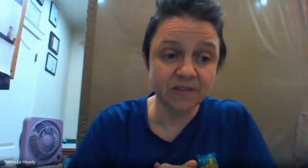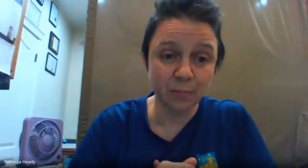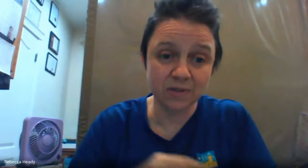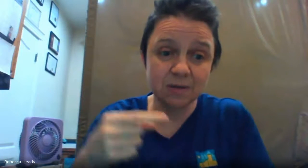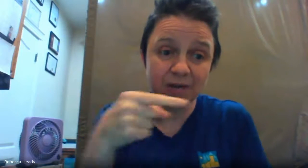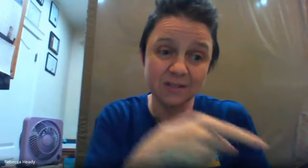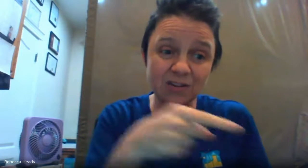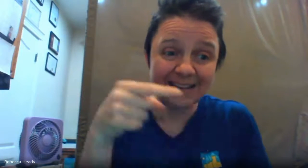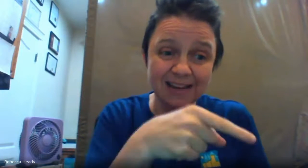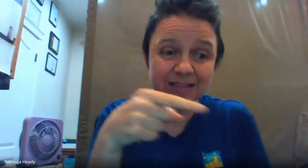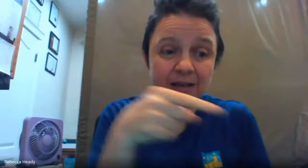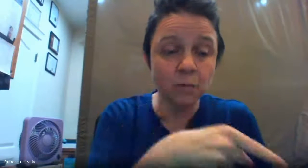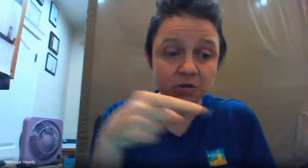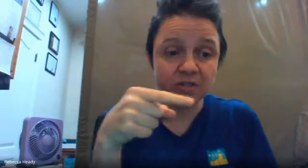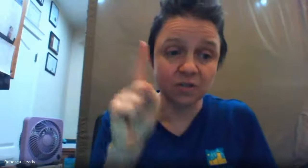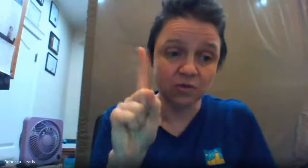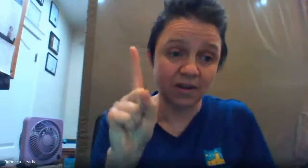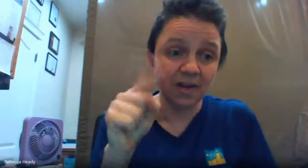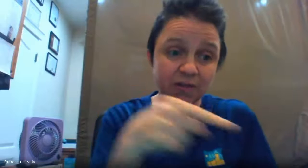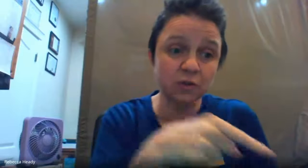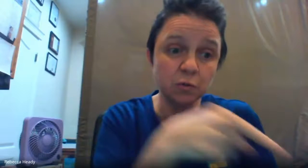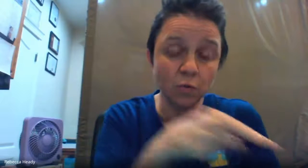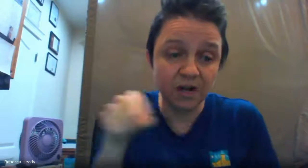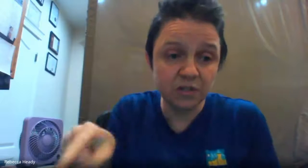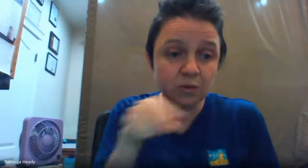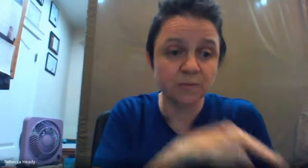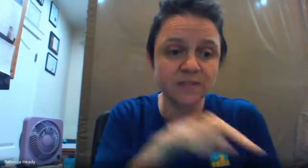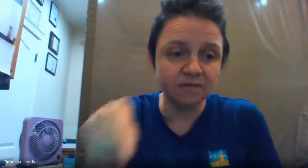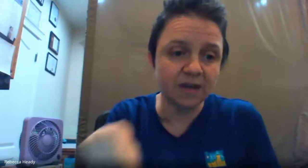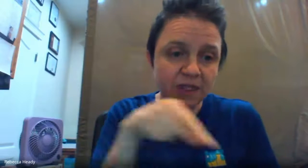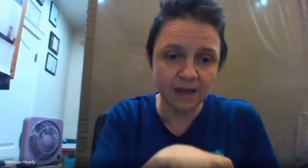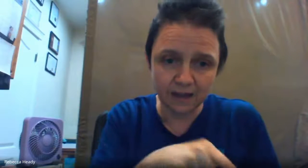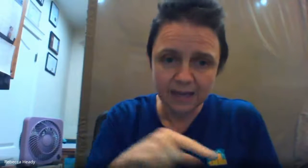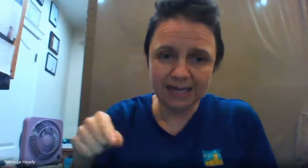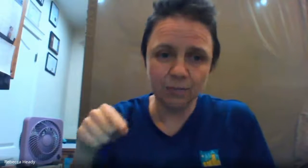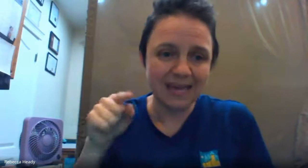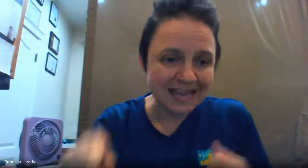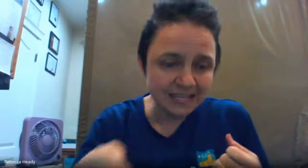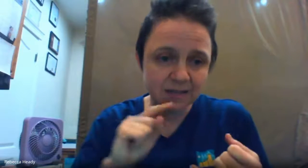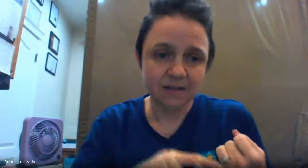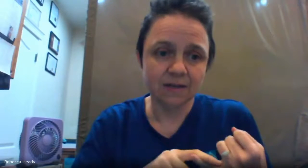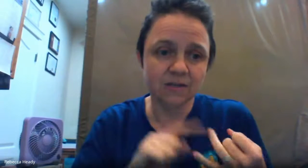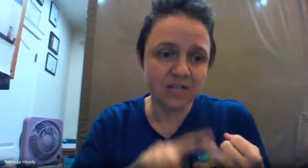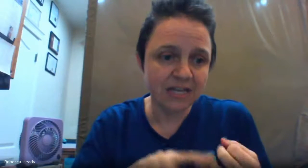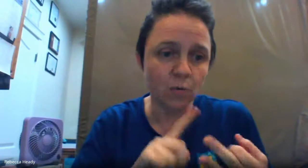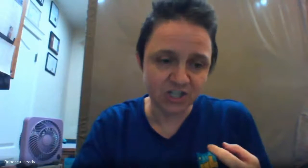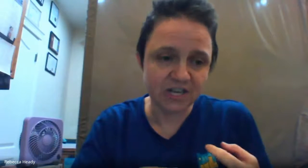but it's called indexing when you just use your index finger to point to a specific thing. It can be it, he or she.